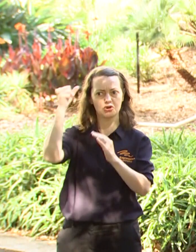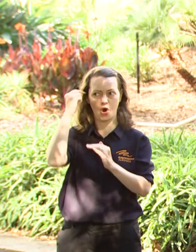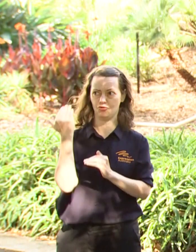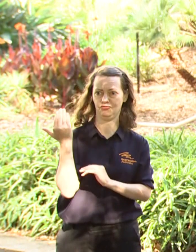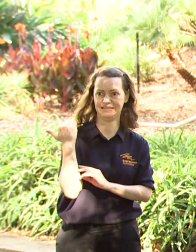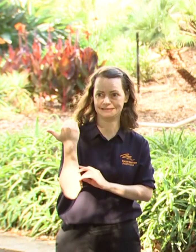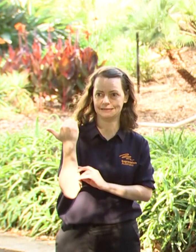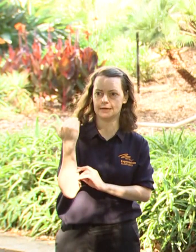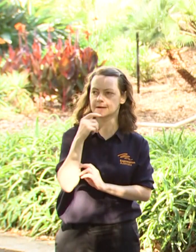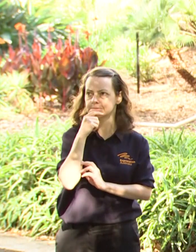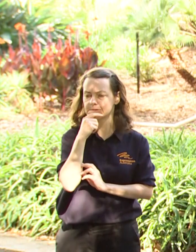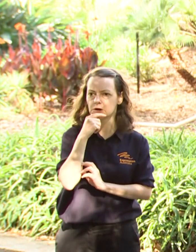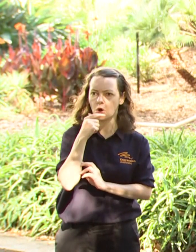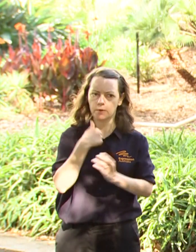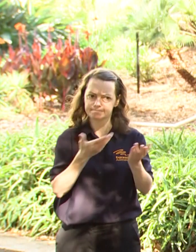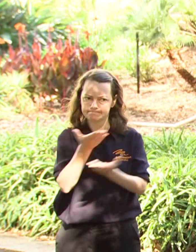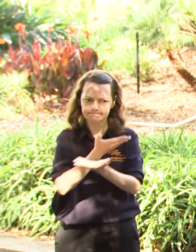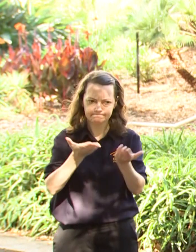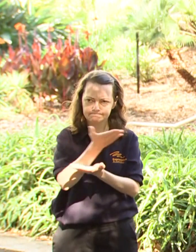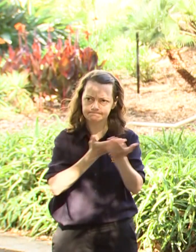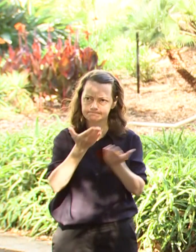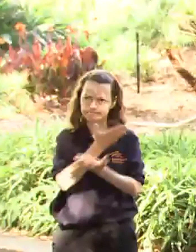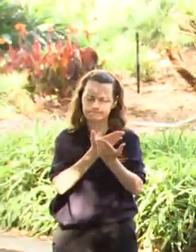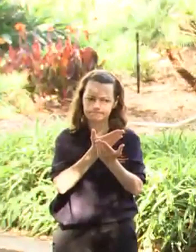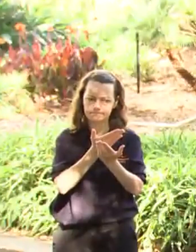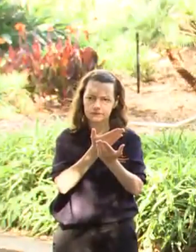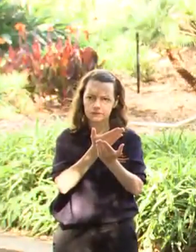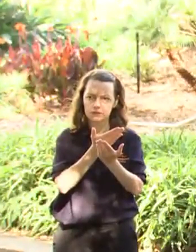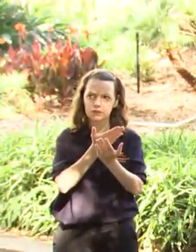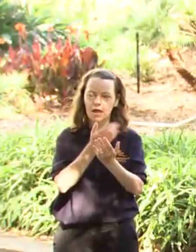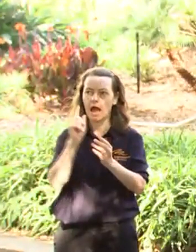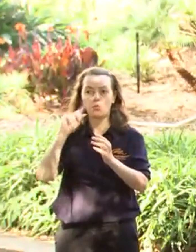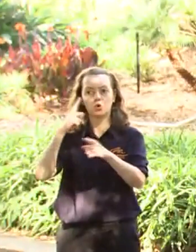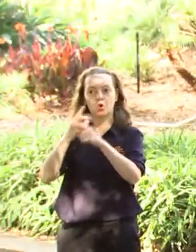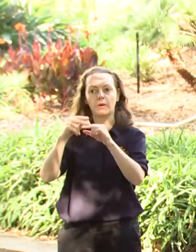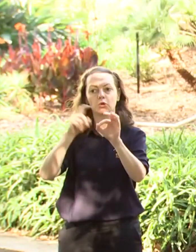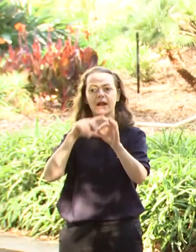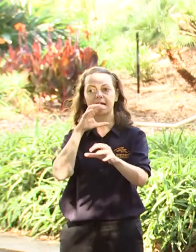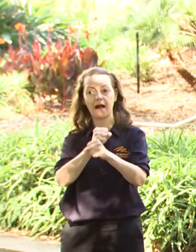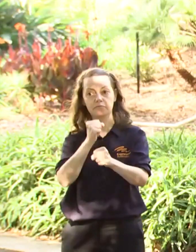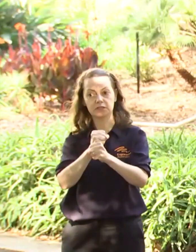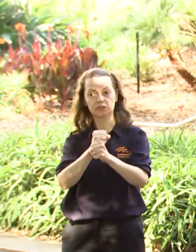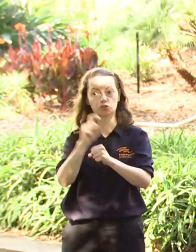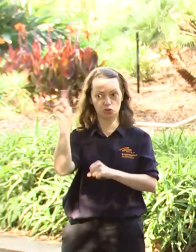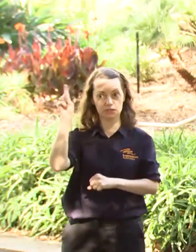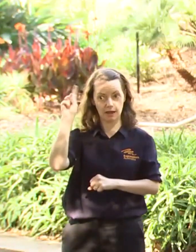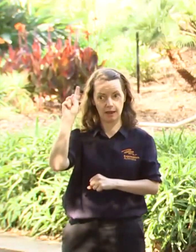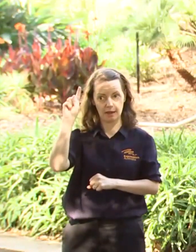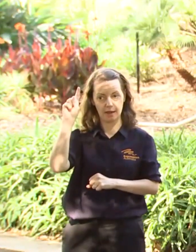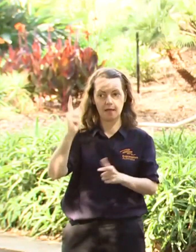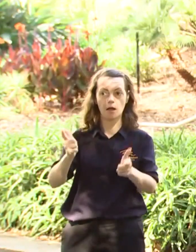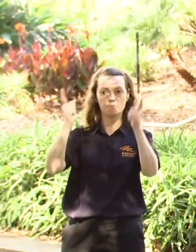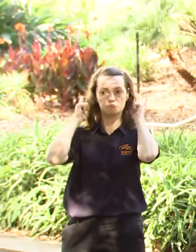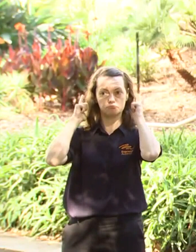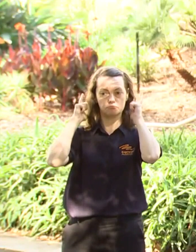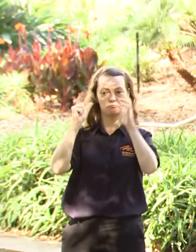possible. We'll be briefed on the circumstances in Brisbane by the Queensland Government, by Anastasia,